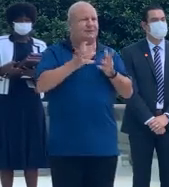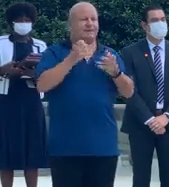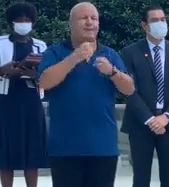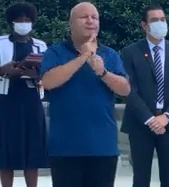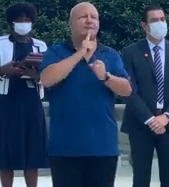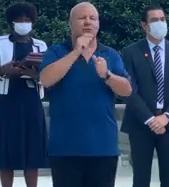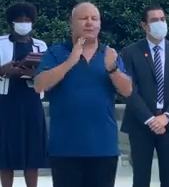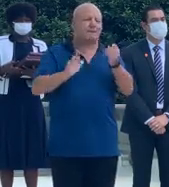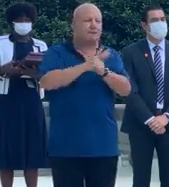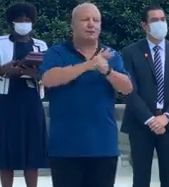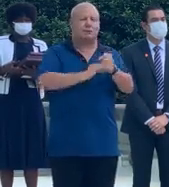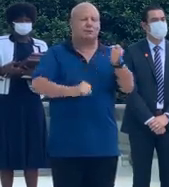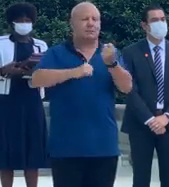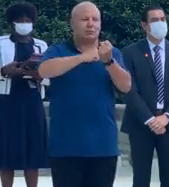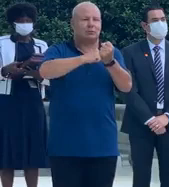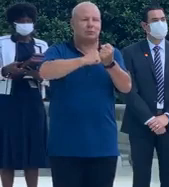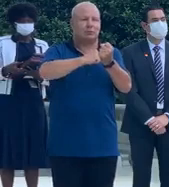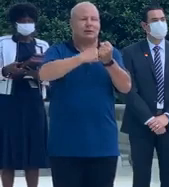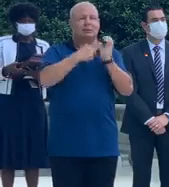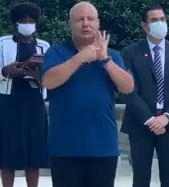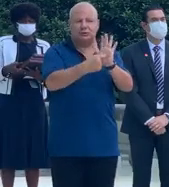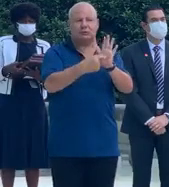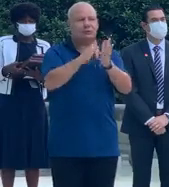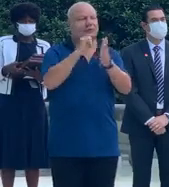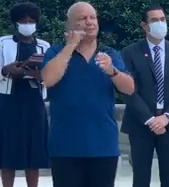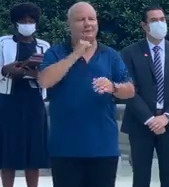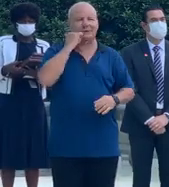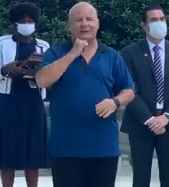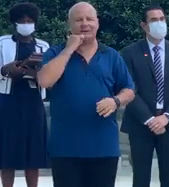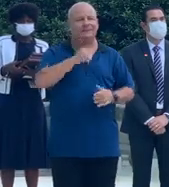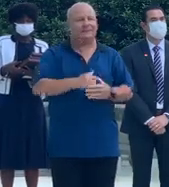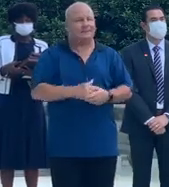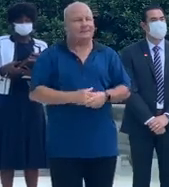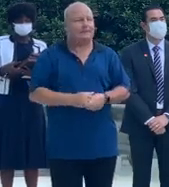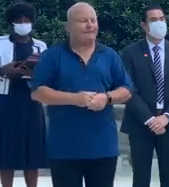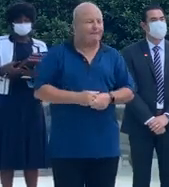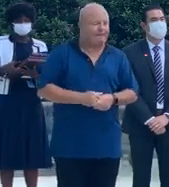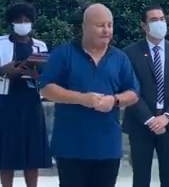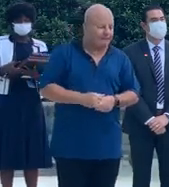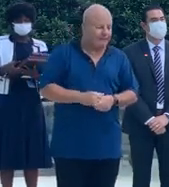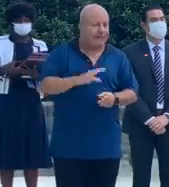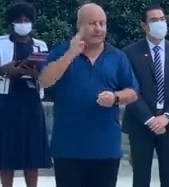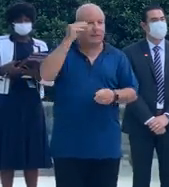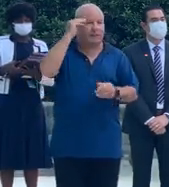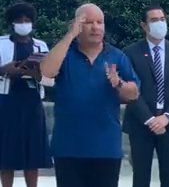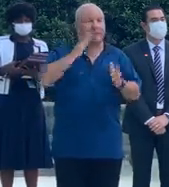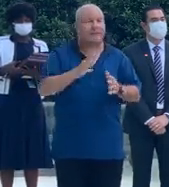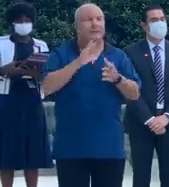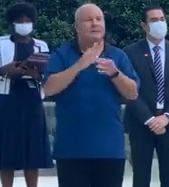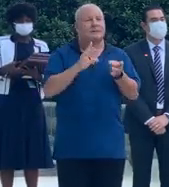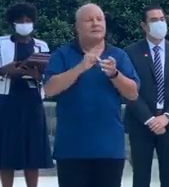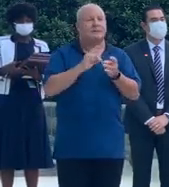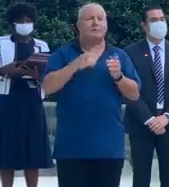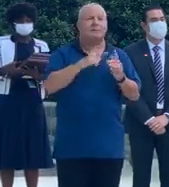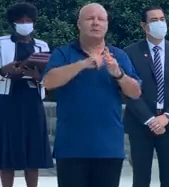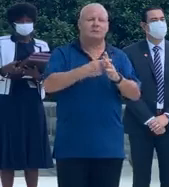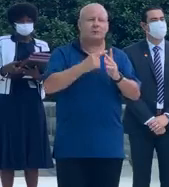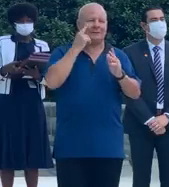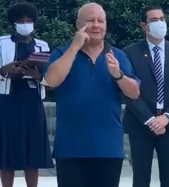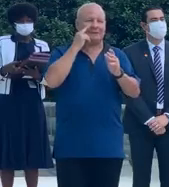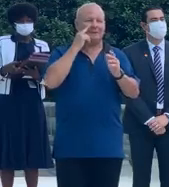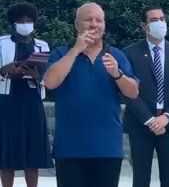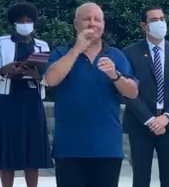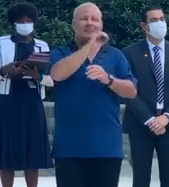is supported, and we're showing that every single day. When, as the mayor mentioned, you know, when we started to see the high rate